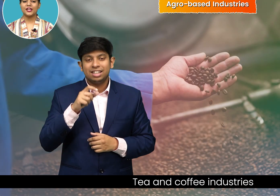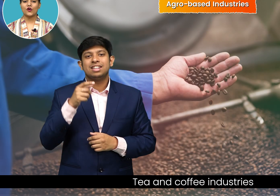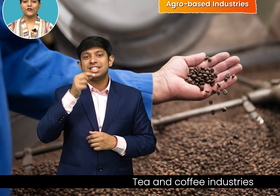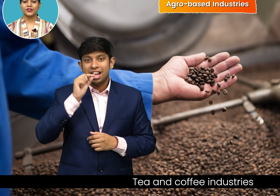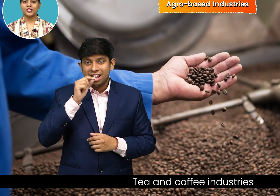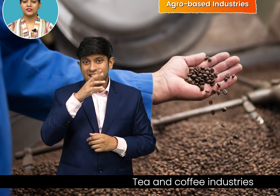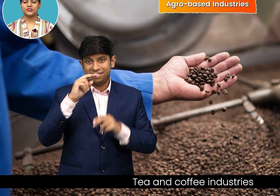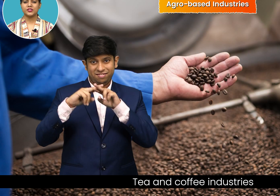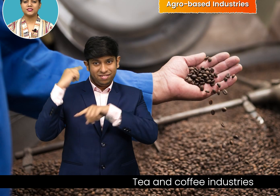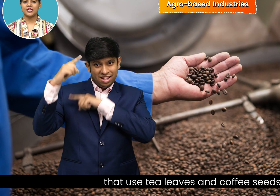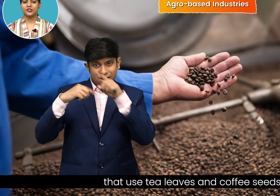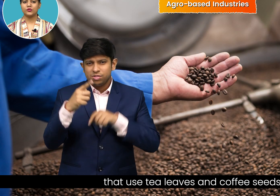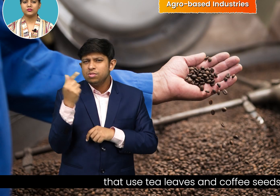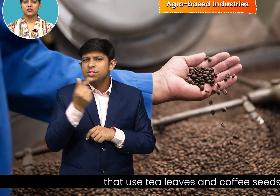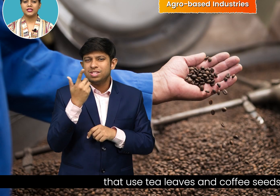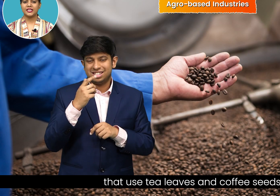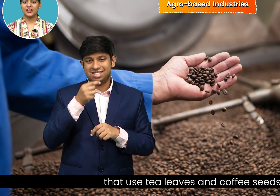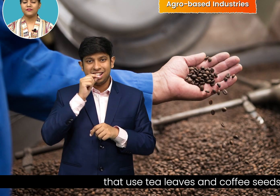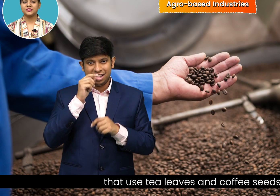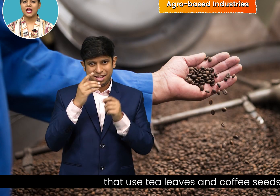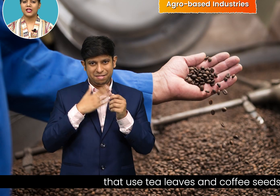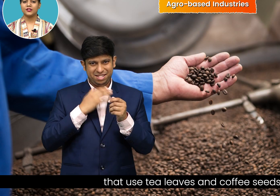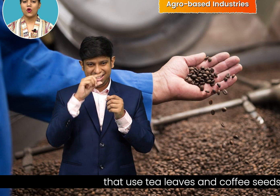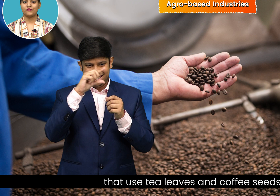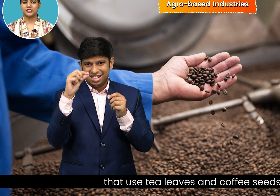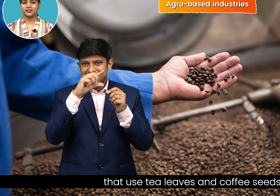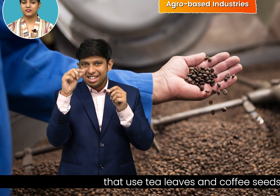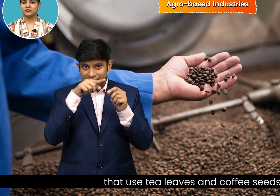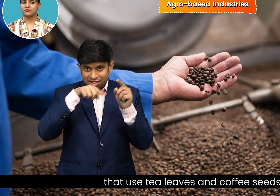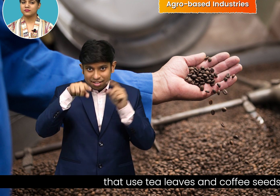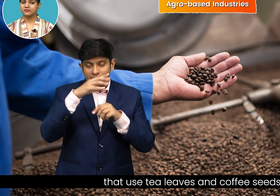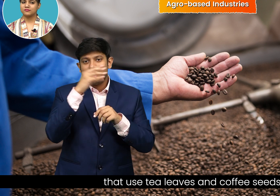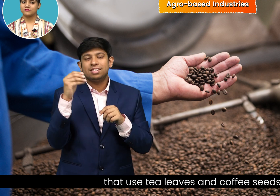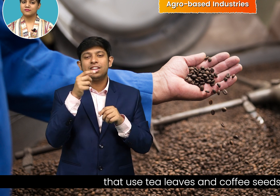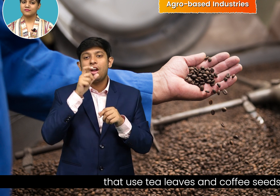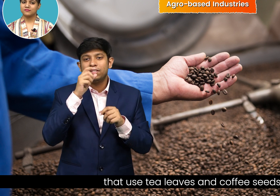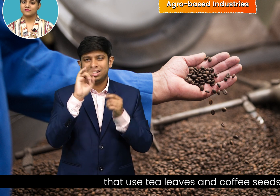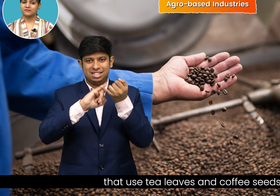Tea and coffee industries that use tea leaves and coffee seeds.